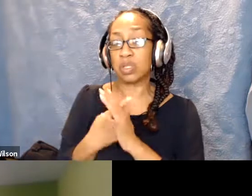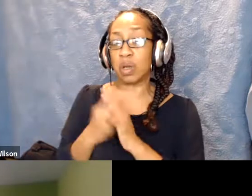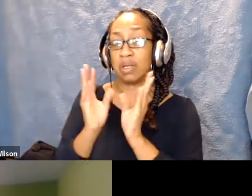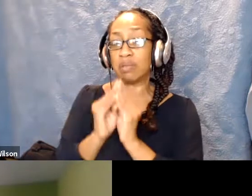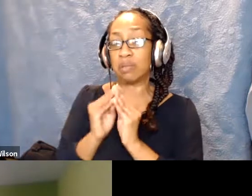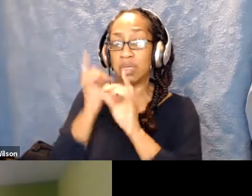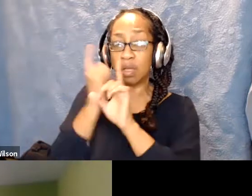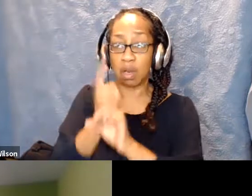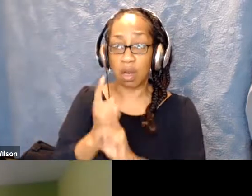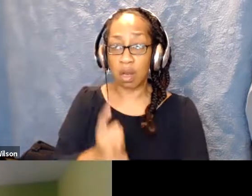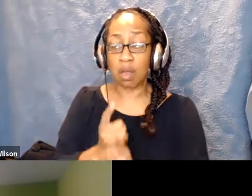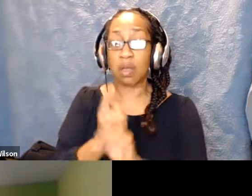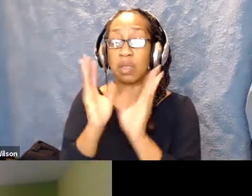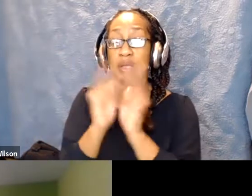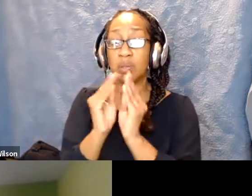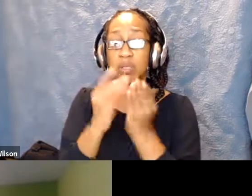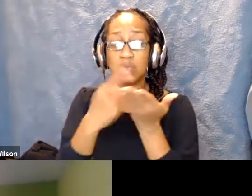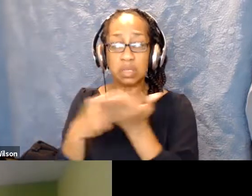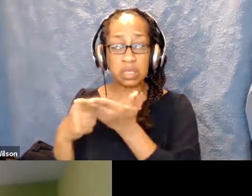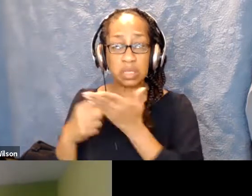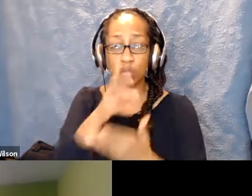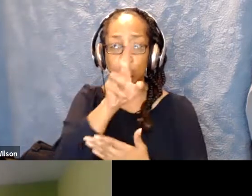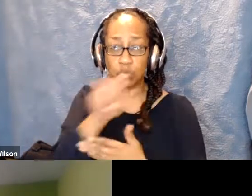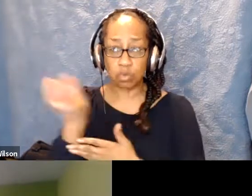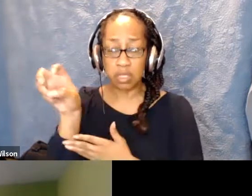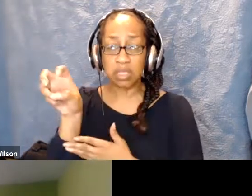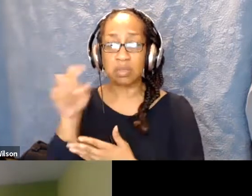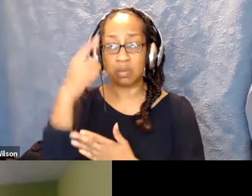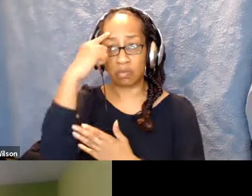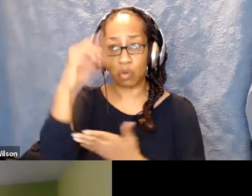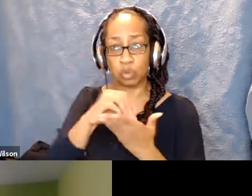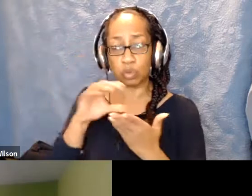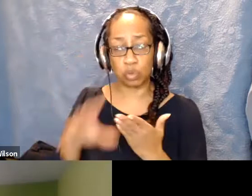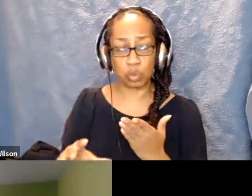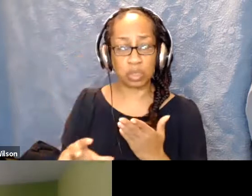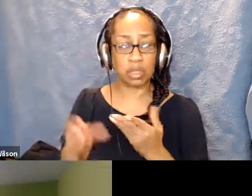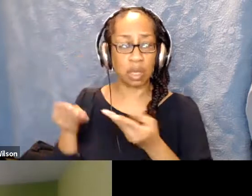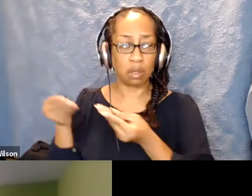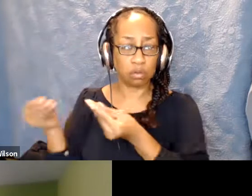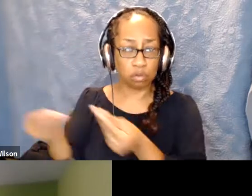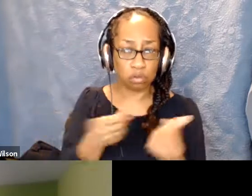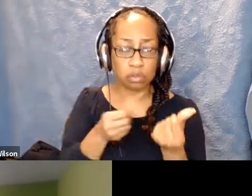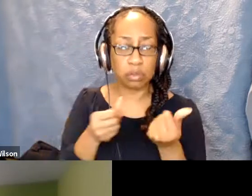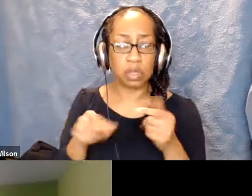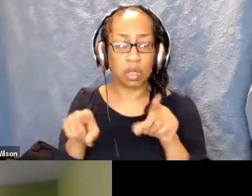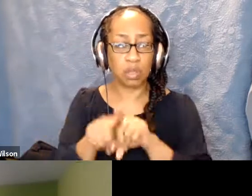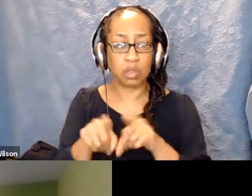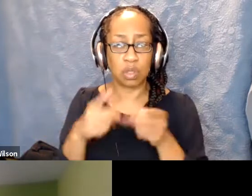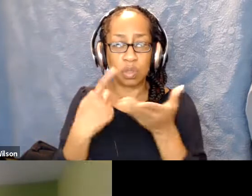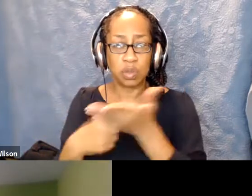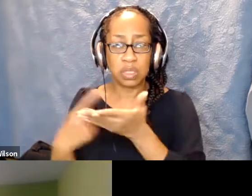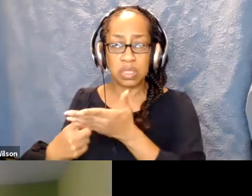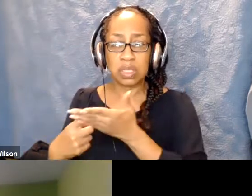started to talk about that smooth transition that we wanted to see for students and youth. We started to talk about a vision or a roadmap of what